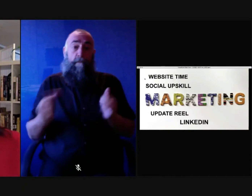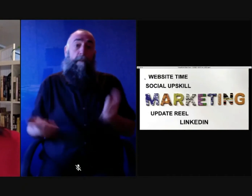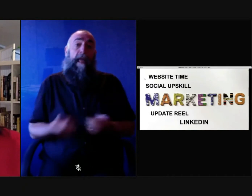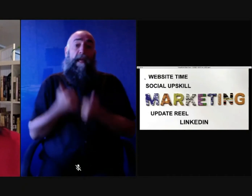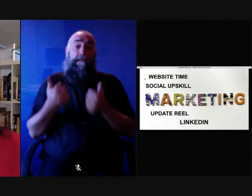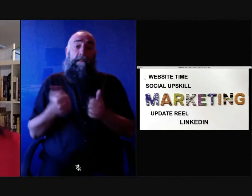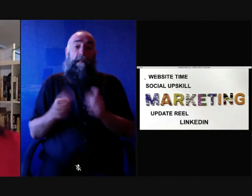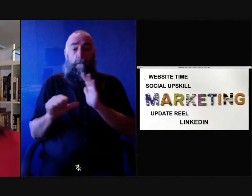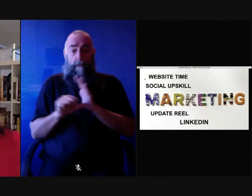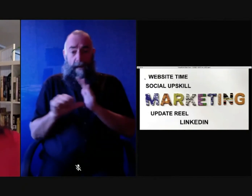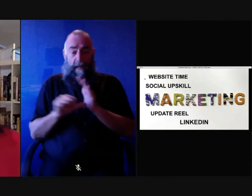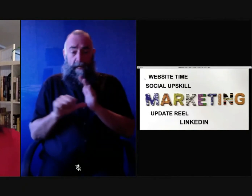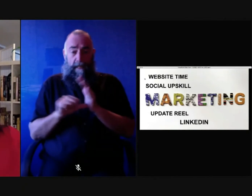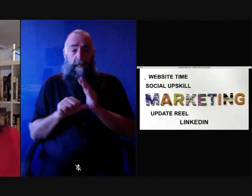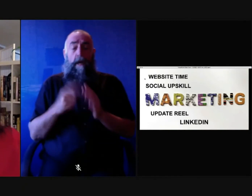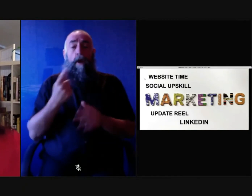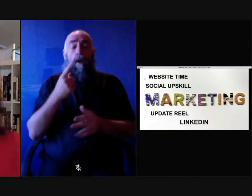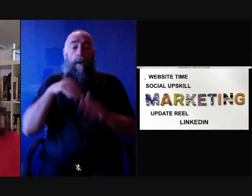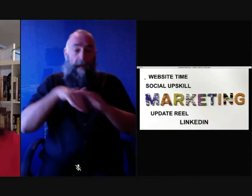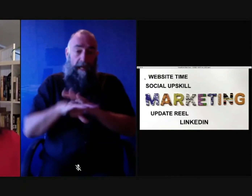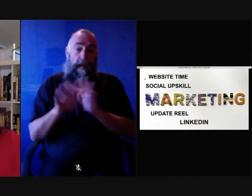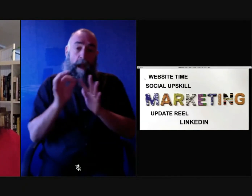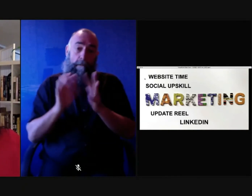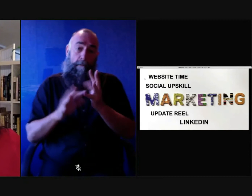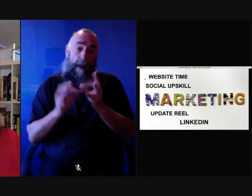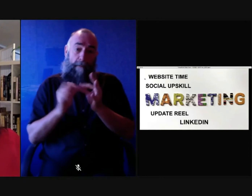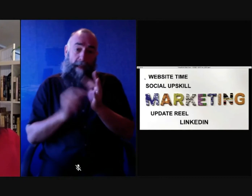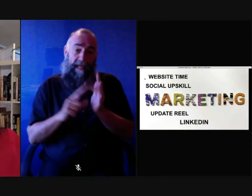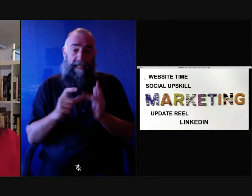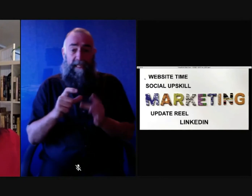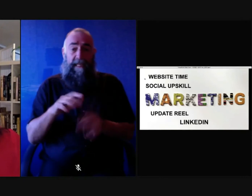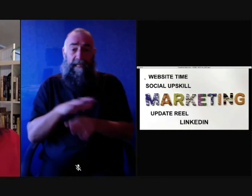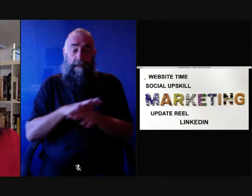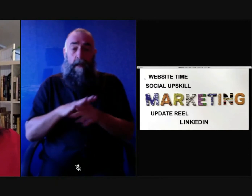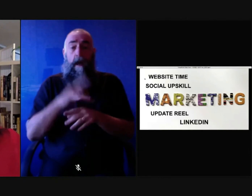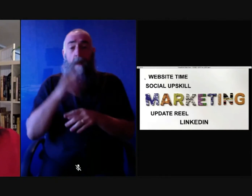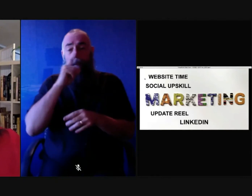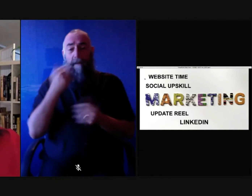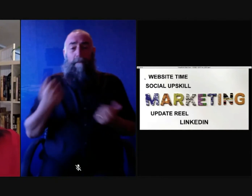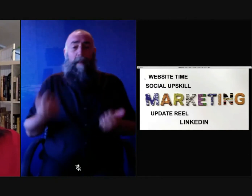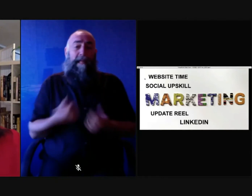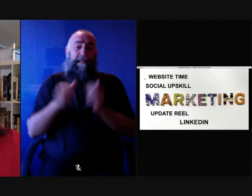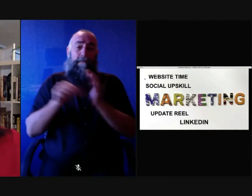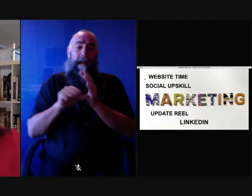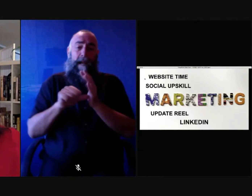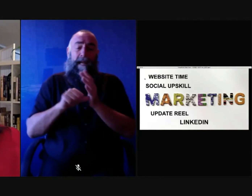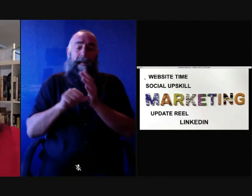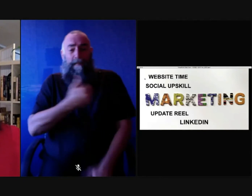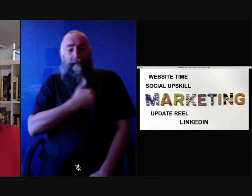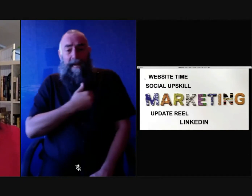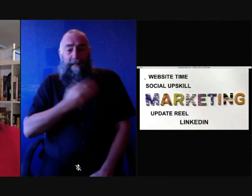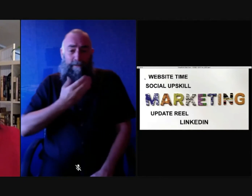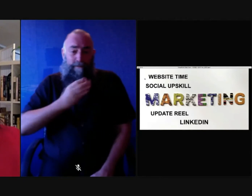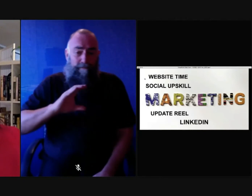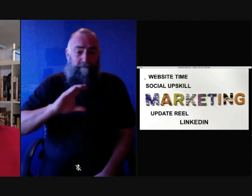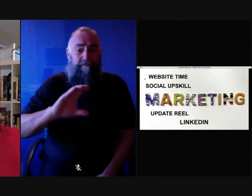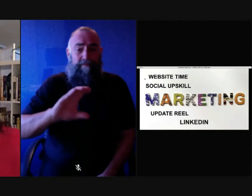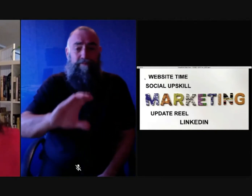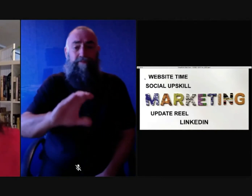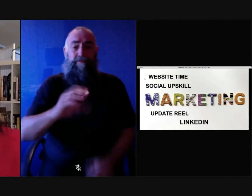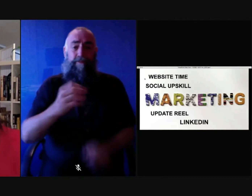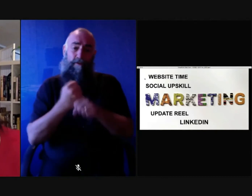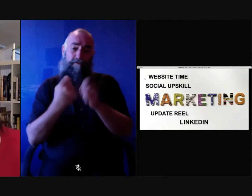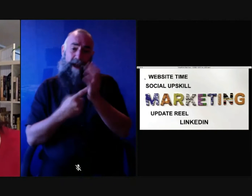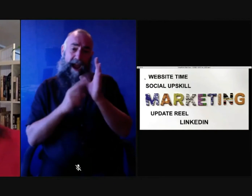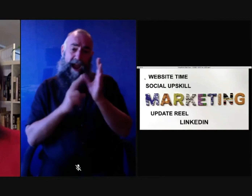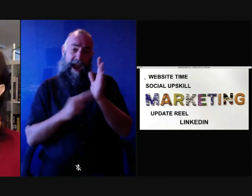are involved in the public sector. It is full of philanthropists and people who give out grants. And it is